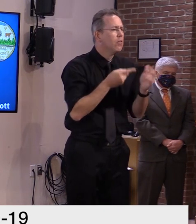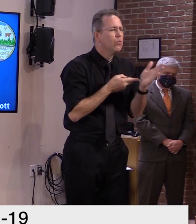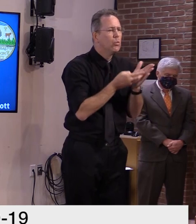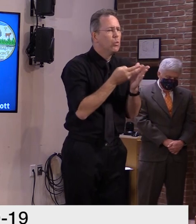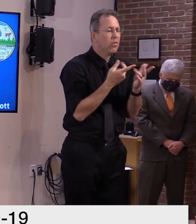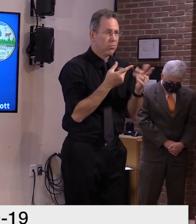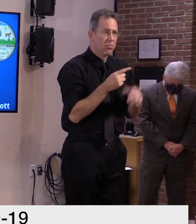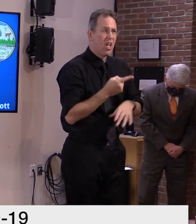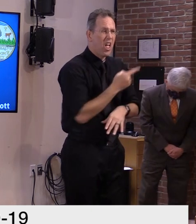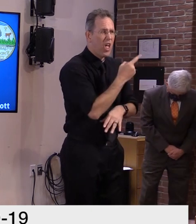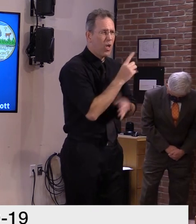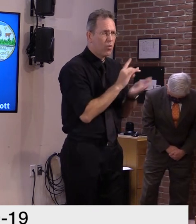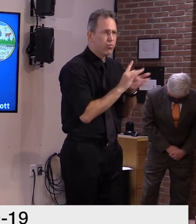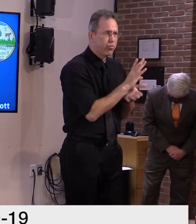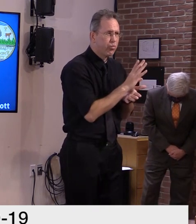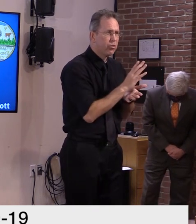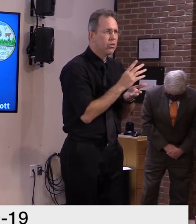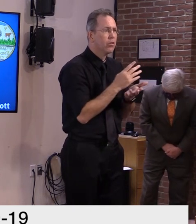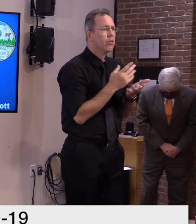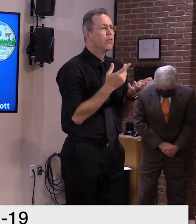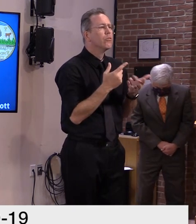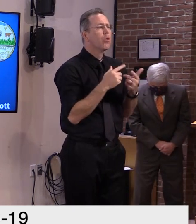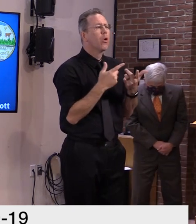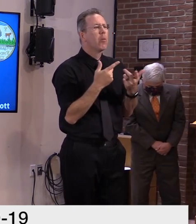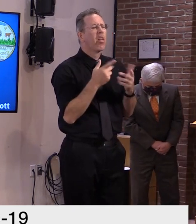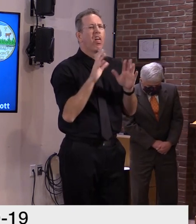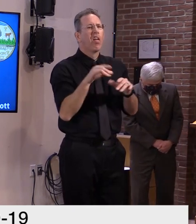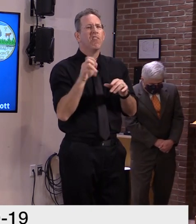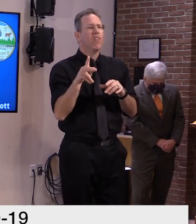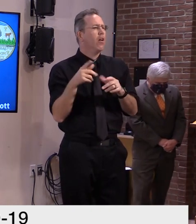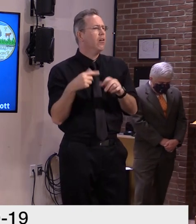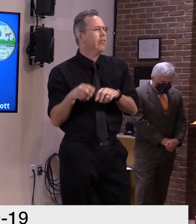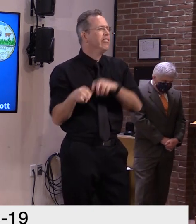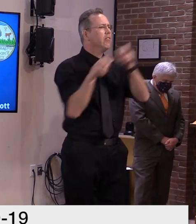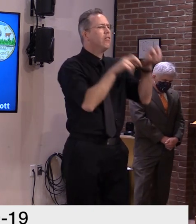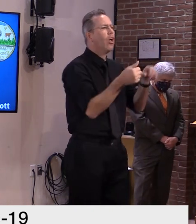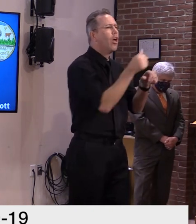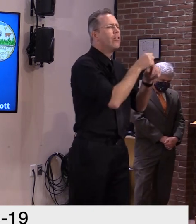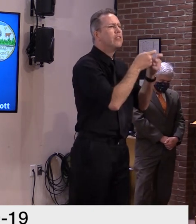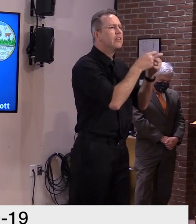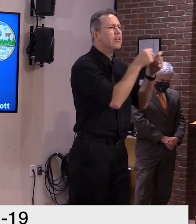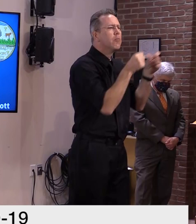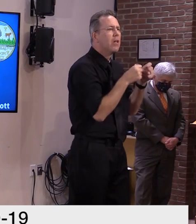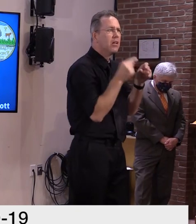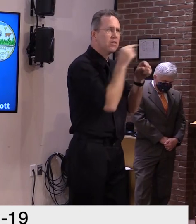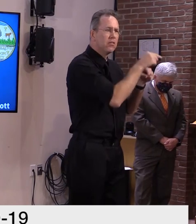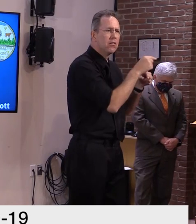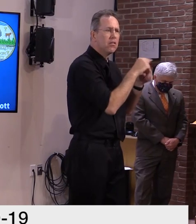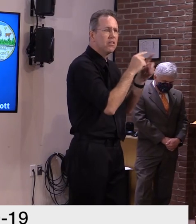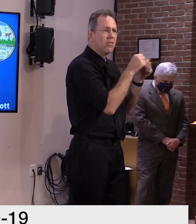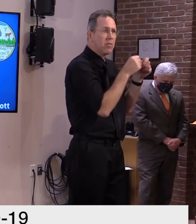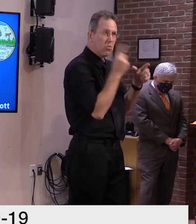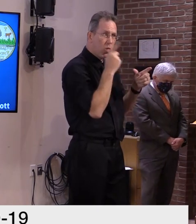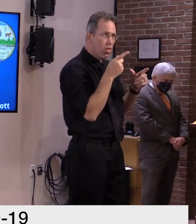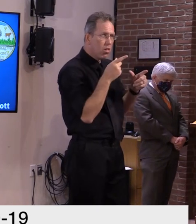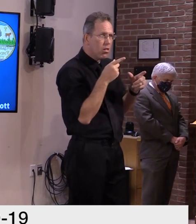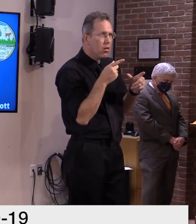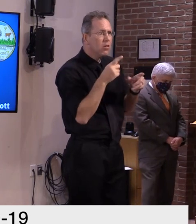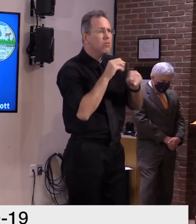that are violating the rules? Sure, that's not contemplated in the